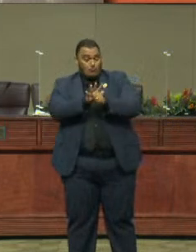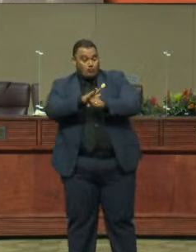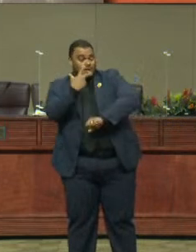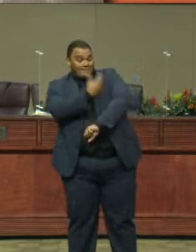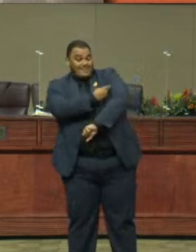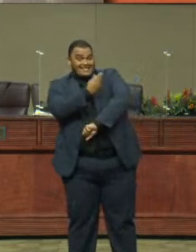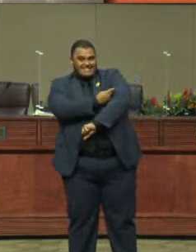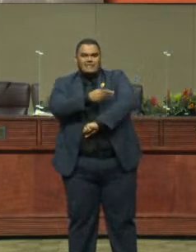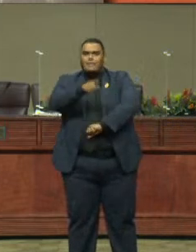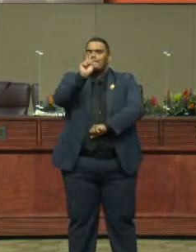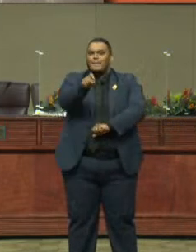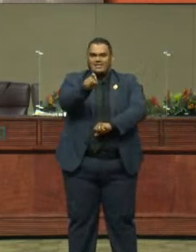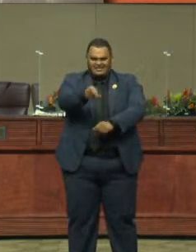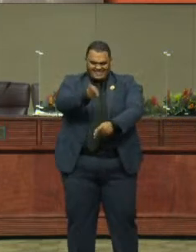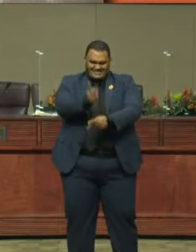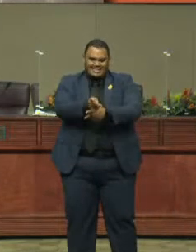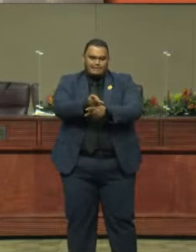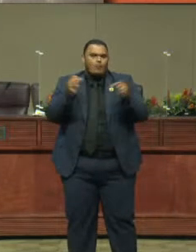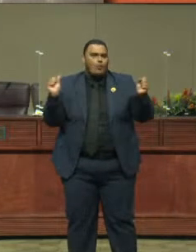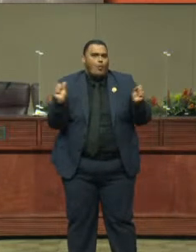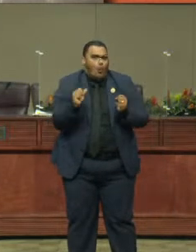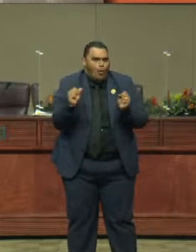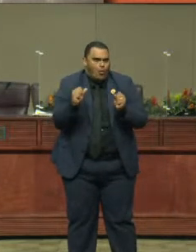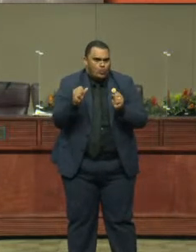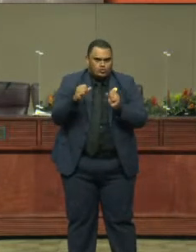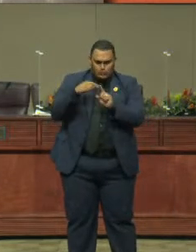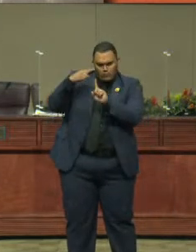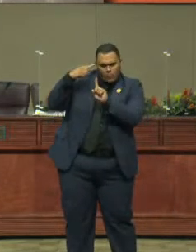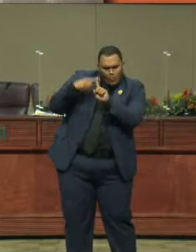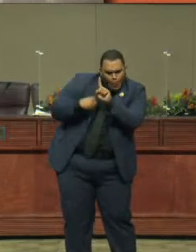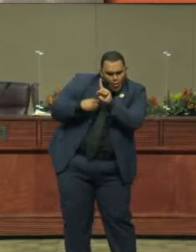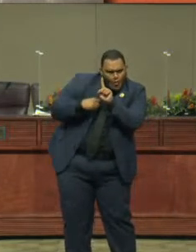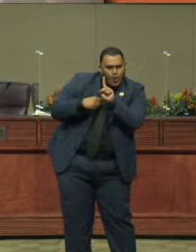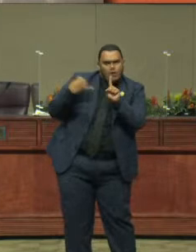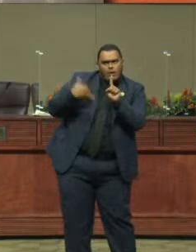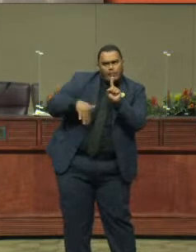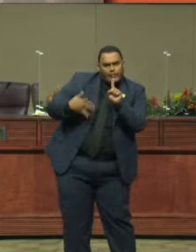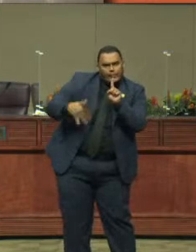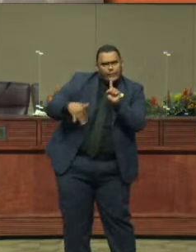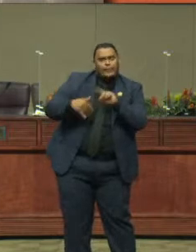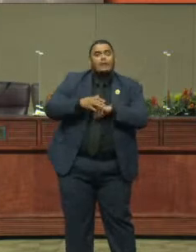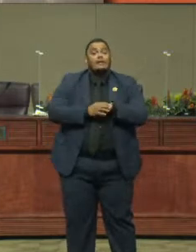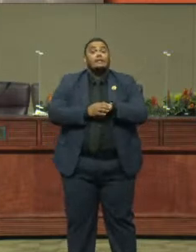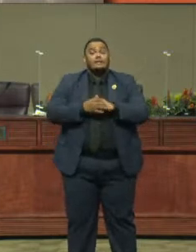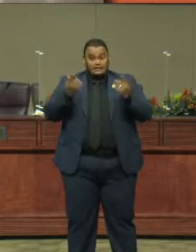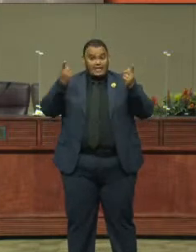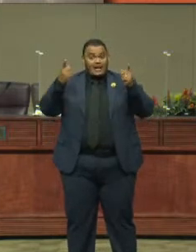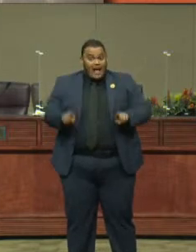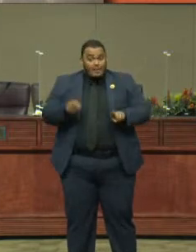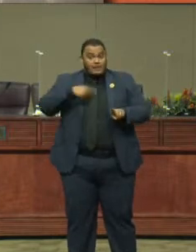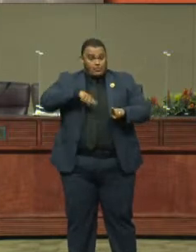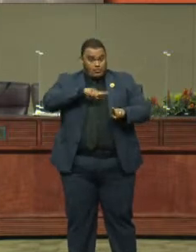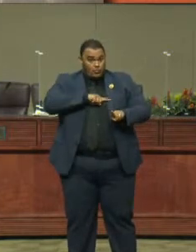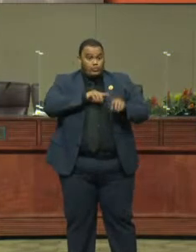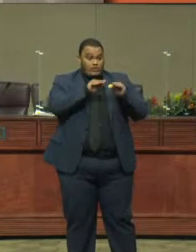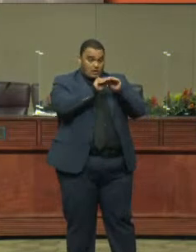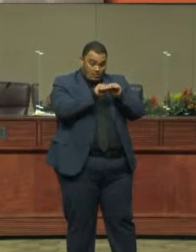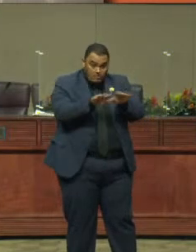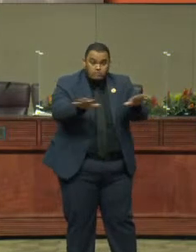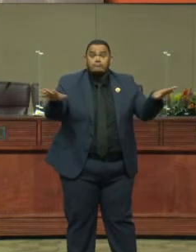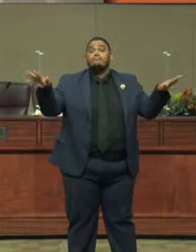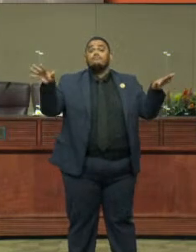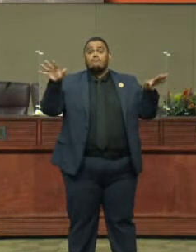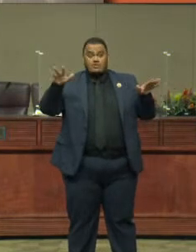some pretty cold temperatures, and when it comes to time to give the vaccines out, our health